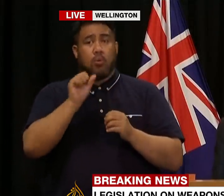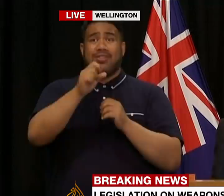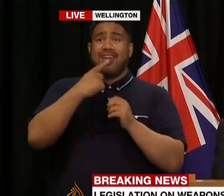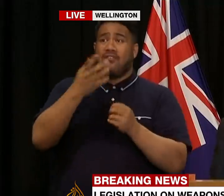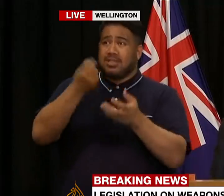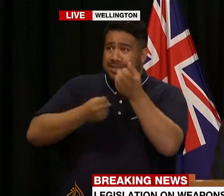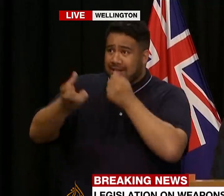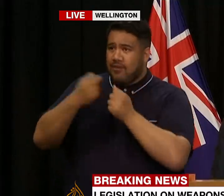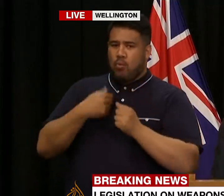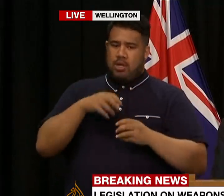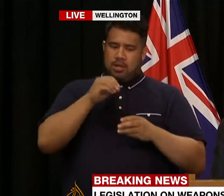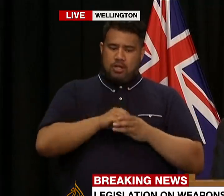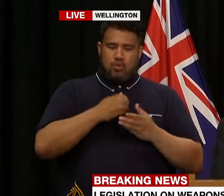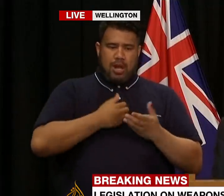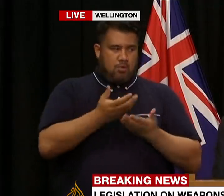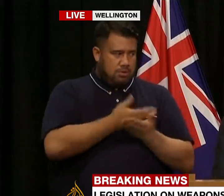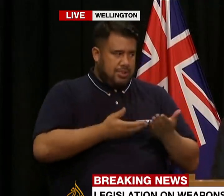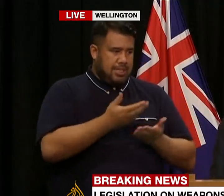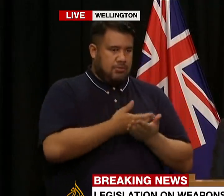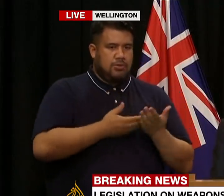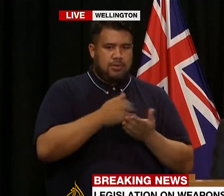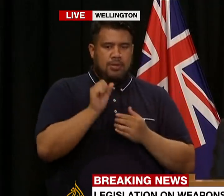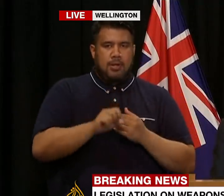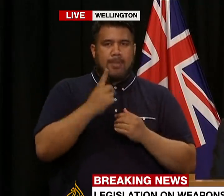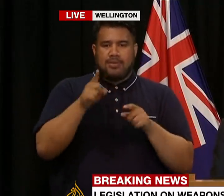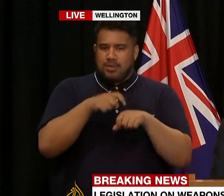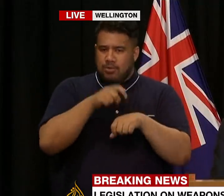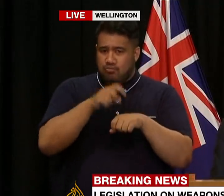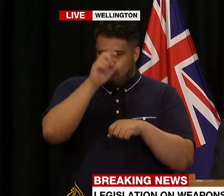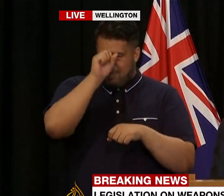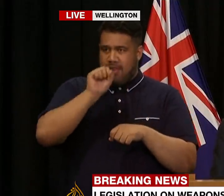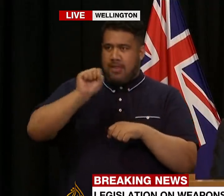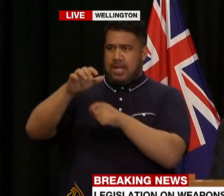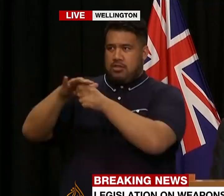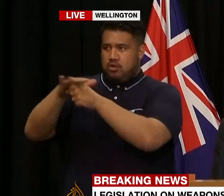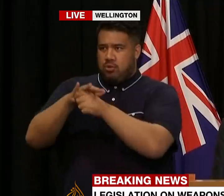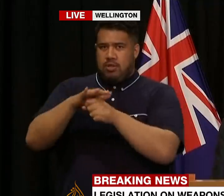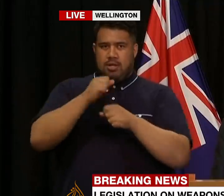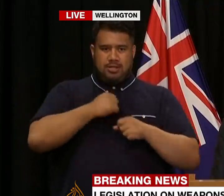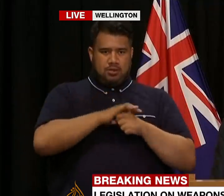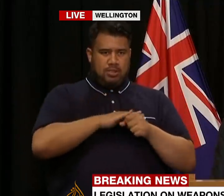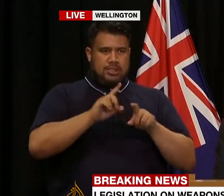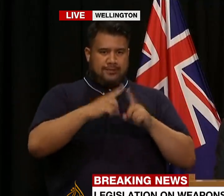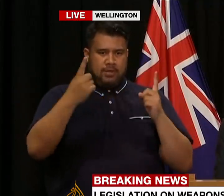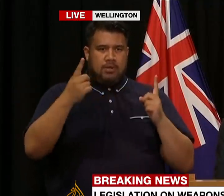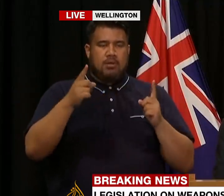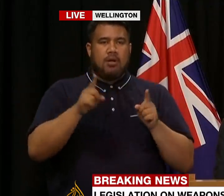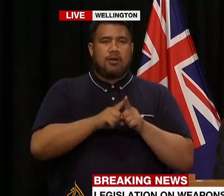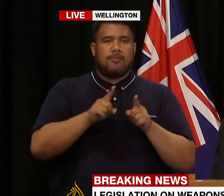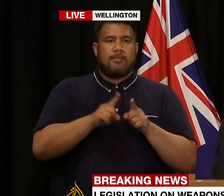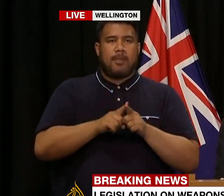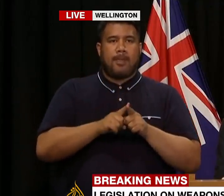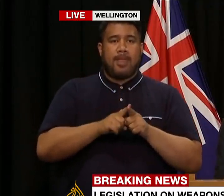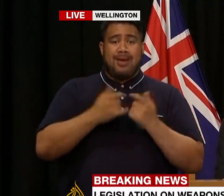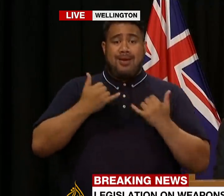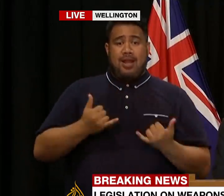we were arranging some of what we're doing, keeping in mind slightly different set of circumstances in the 1990s. We've got a number of